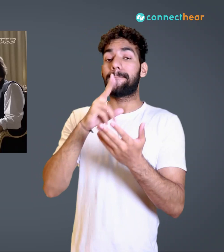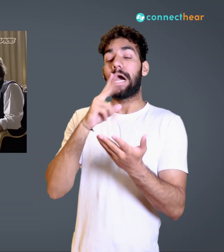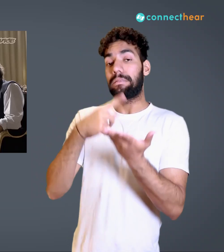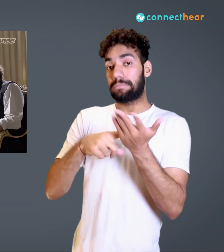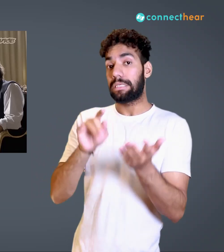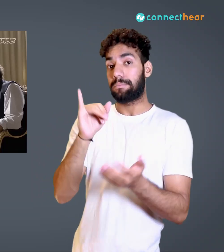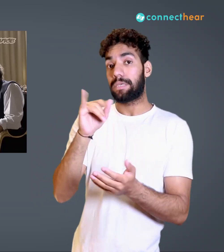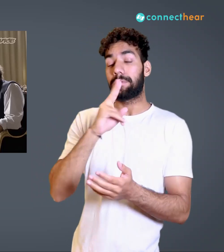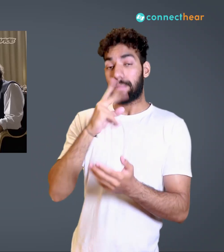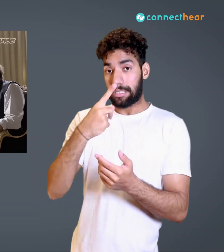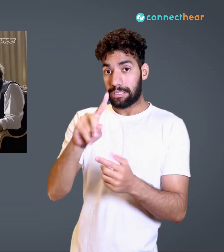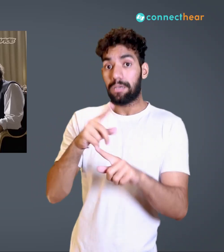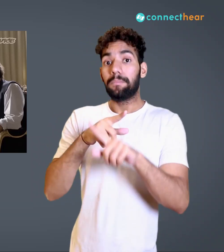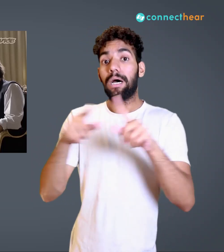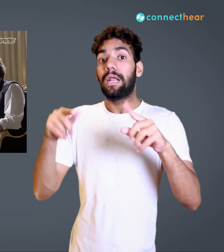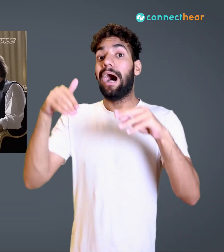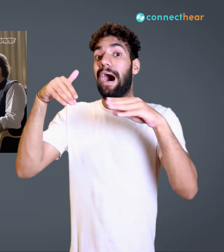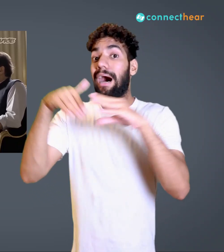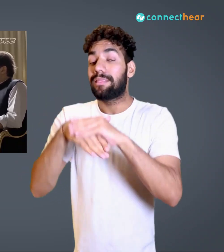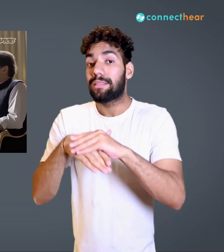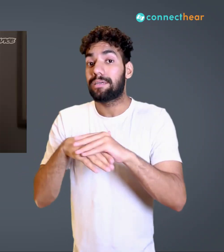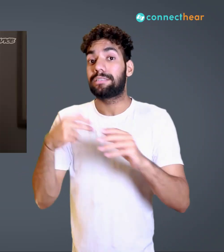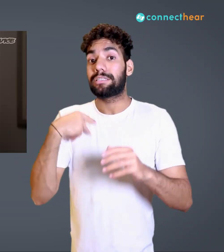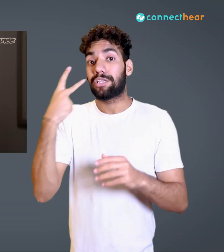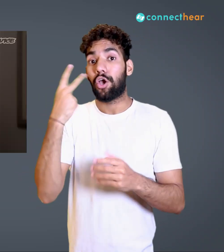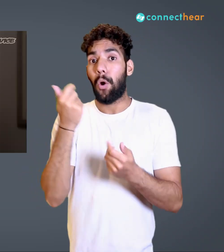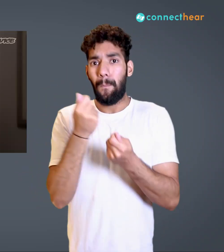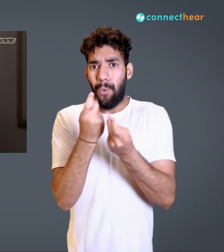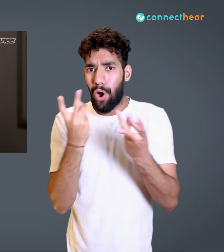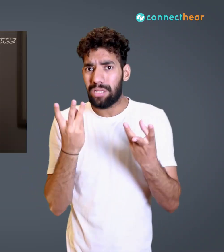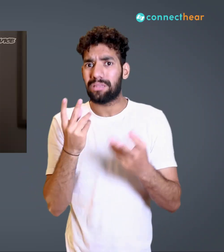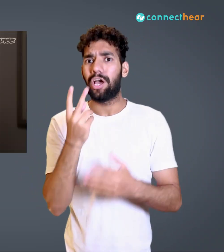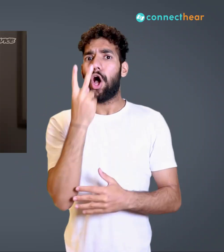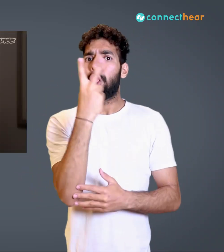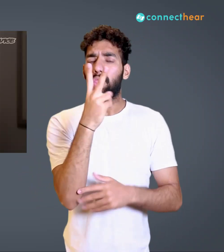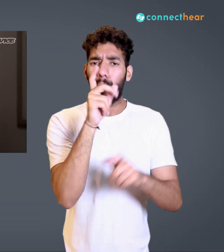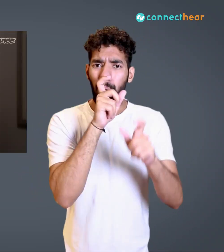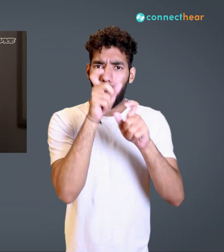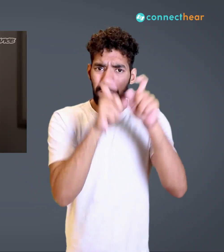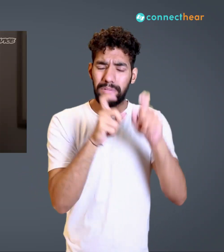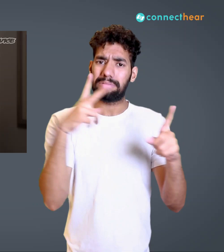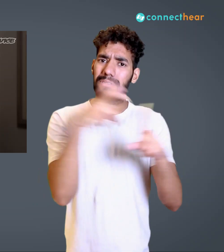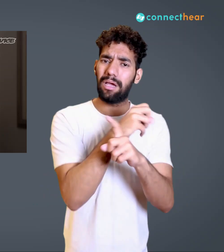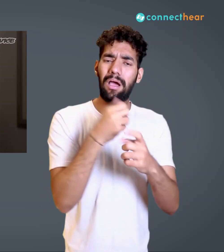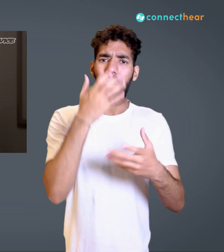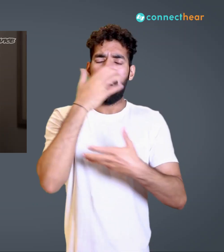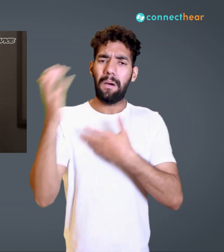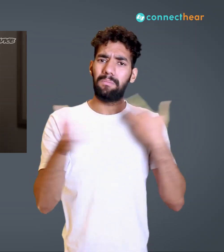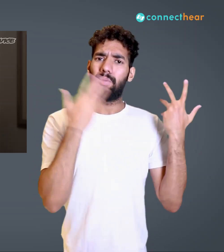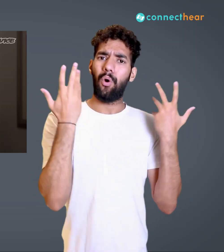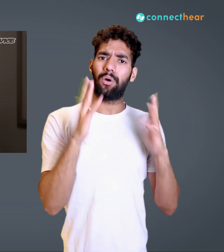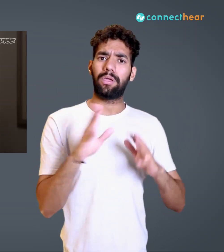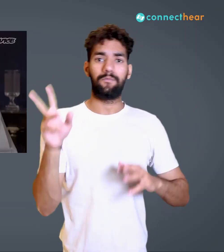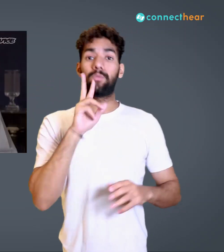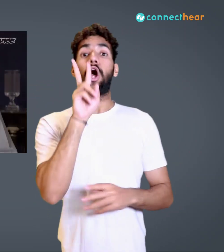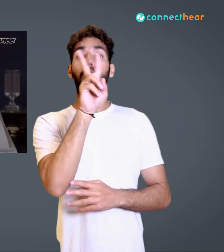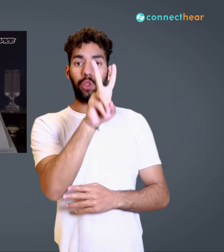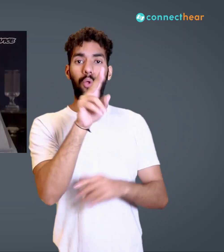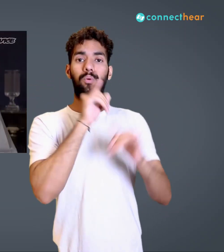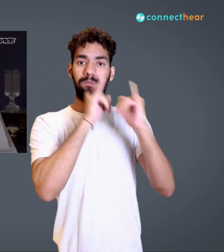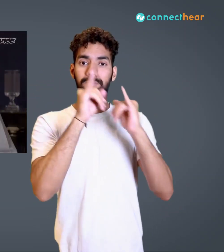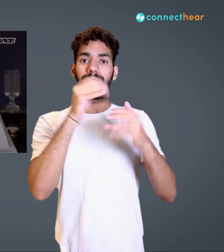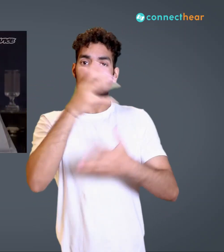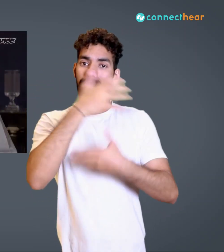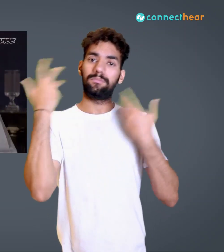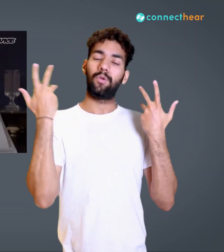might be true, but I'm asking you about under your rule. You know, the Reporters Without Borders said that, you know, labelled you as a press freedom predator. The